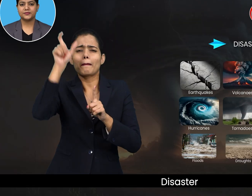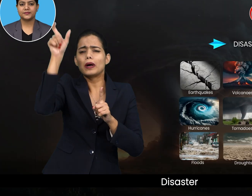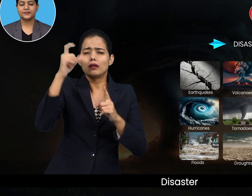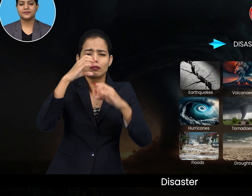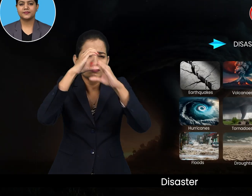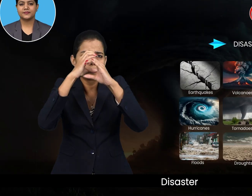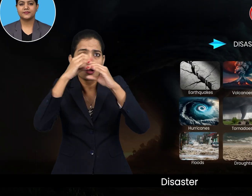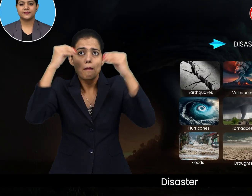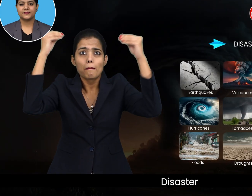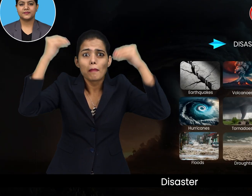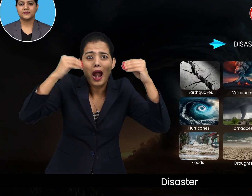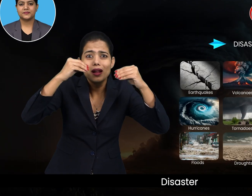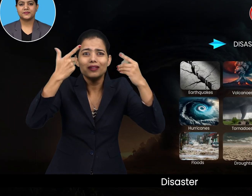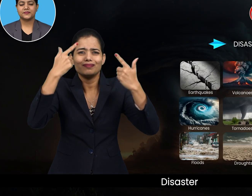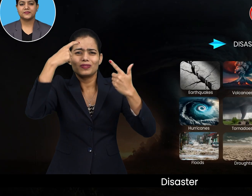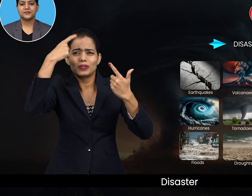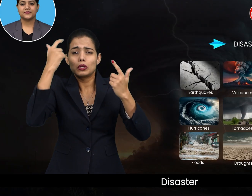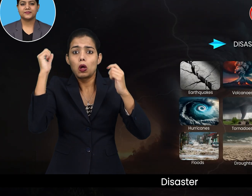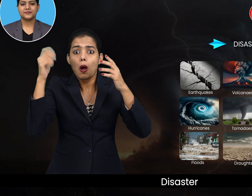disaster,